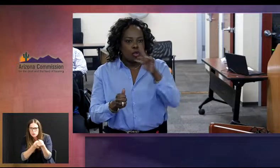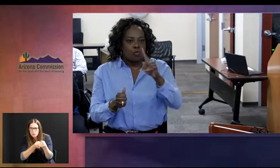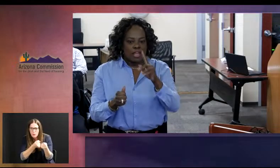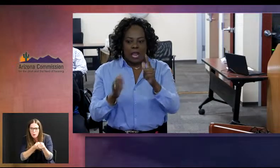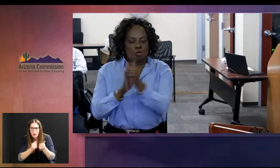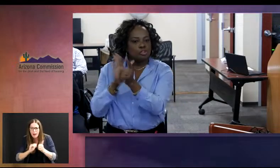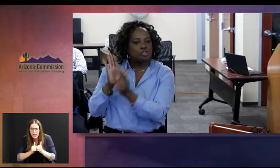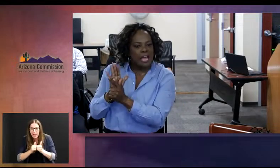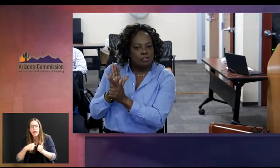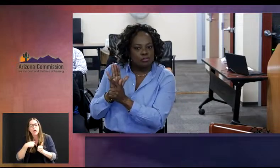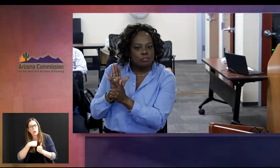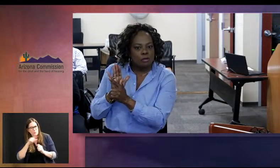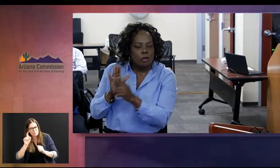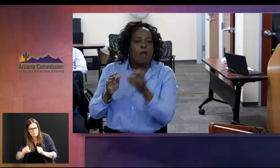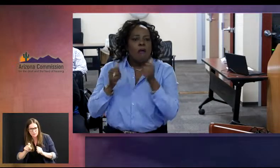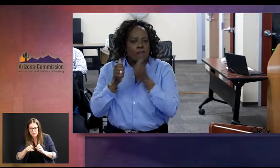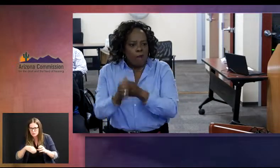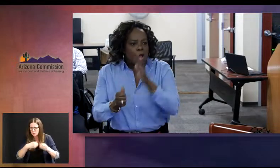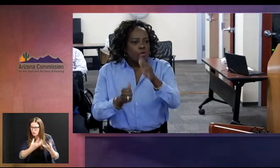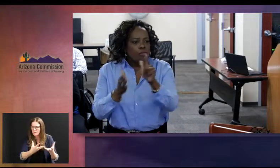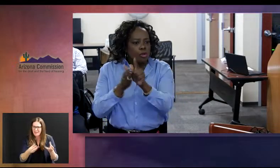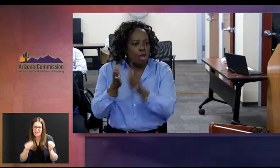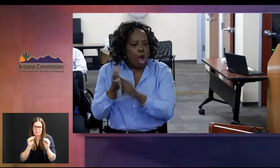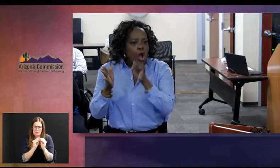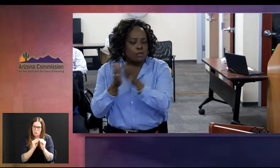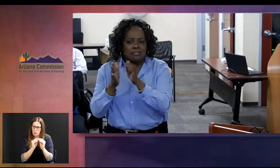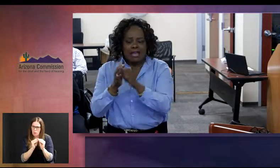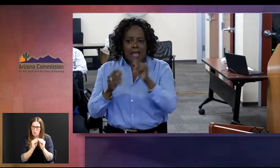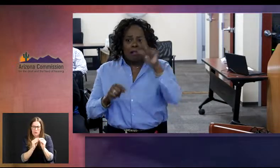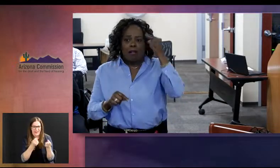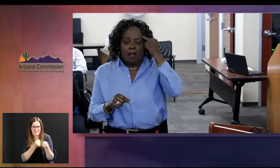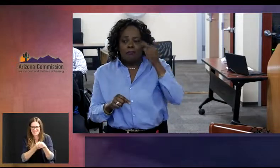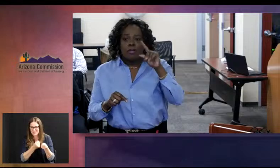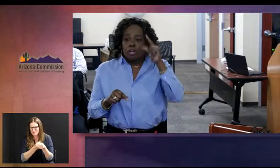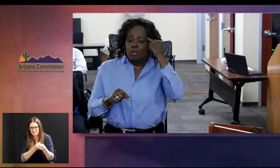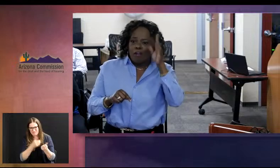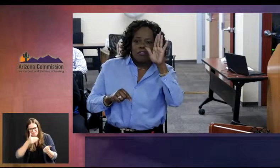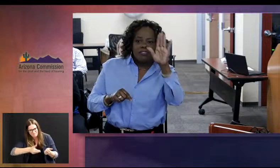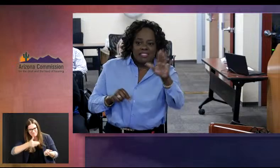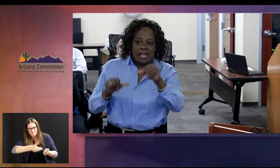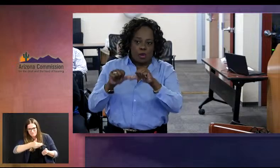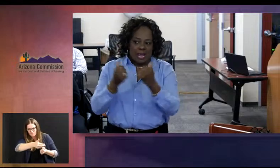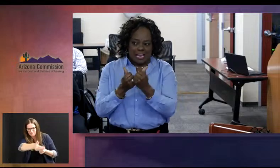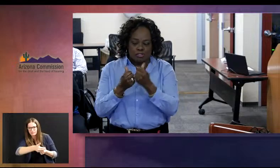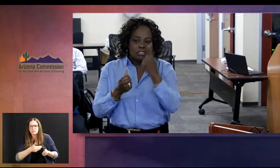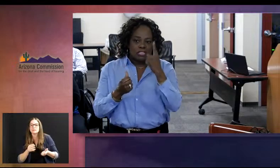And that is a requirement for the position to follow statutes